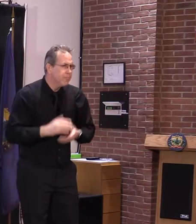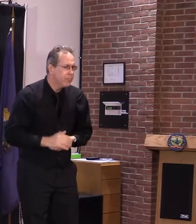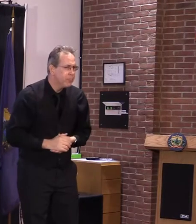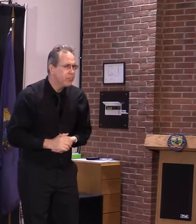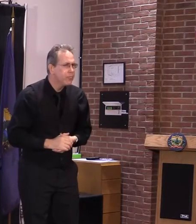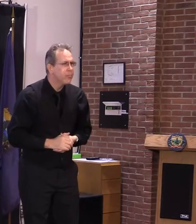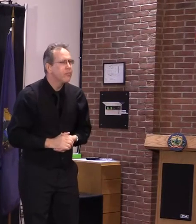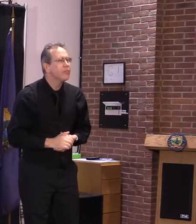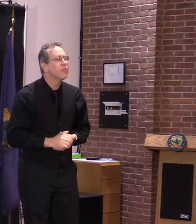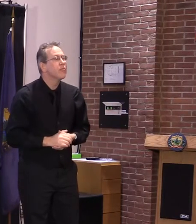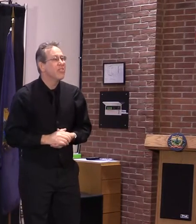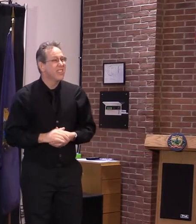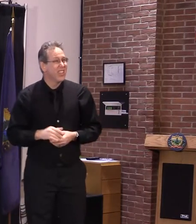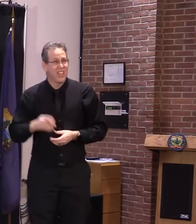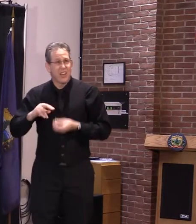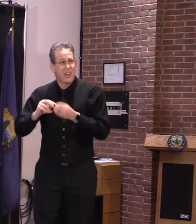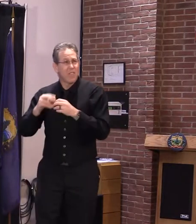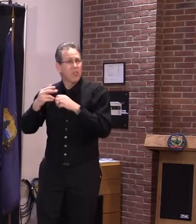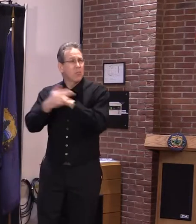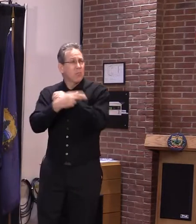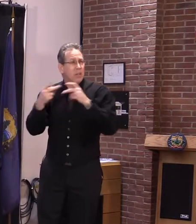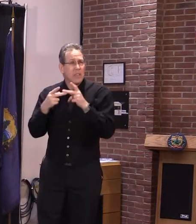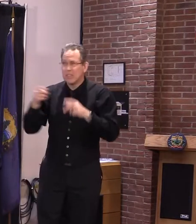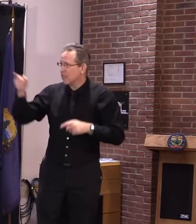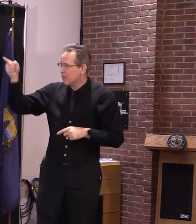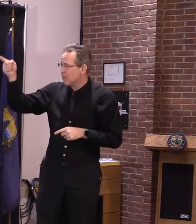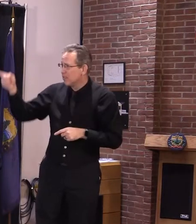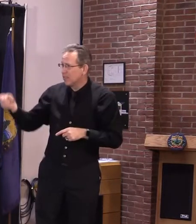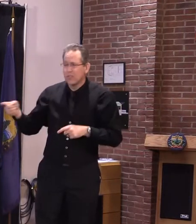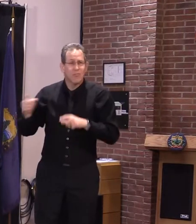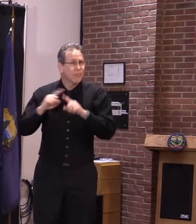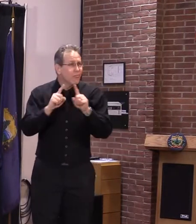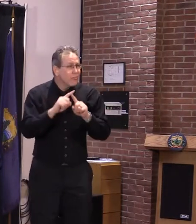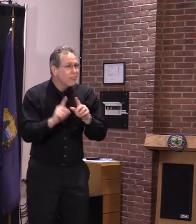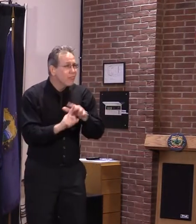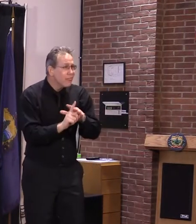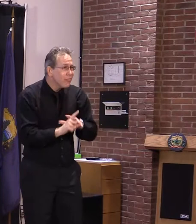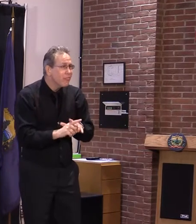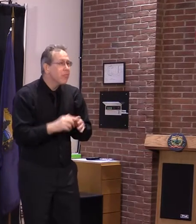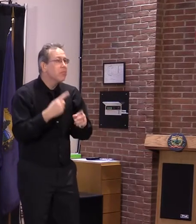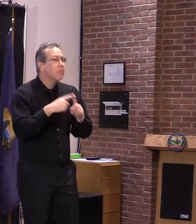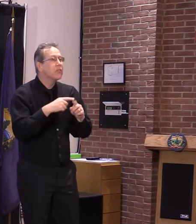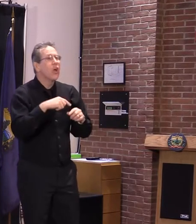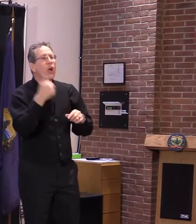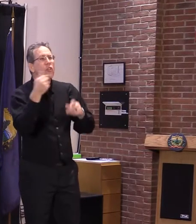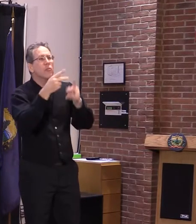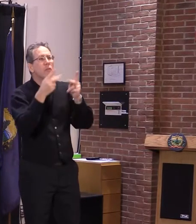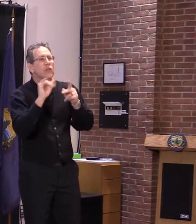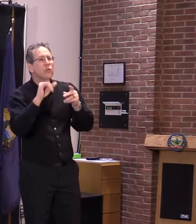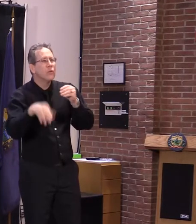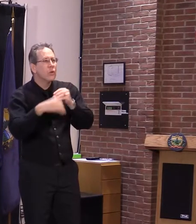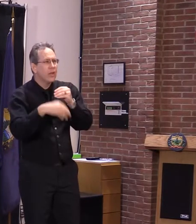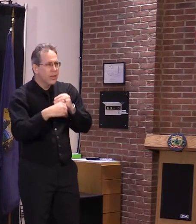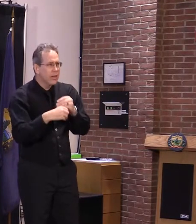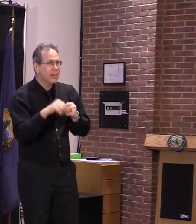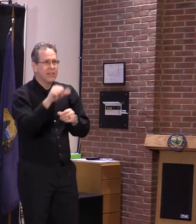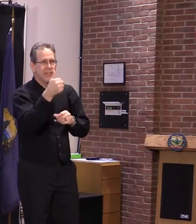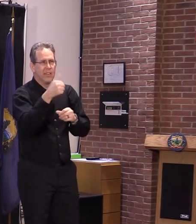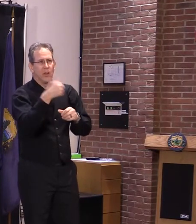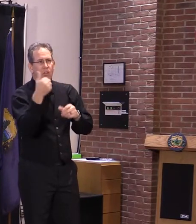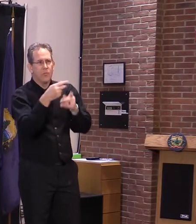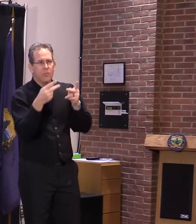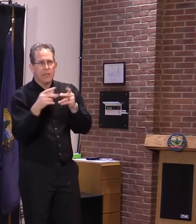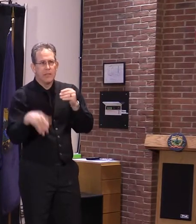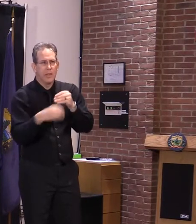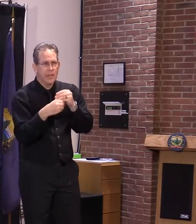have cases identified. There's about 10 that are not on this chart where the number of cases are not shown, but in total it's 25